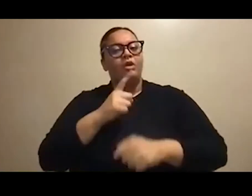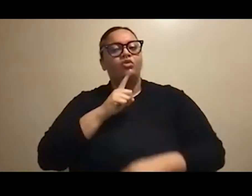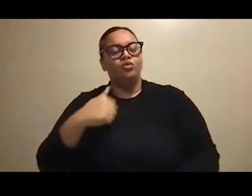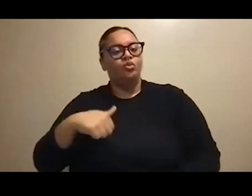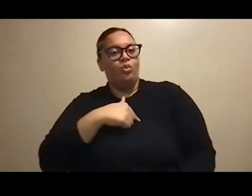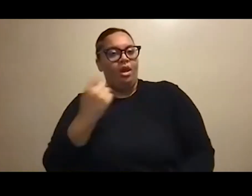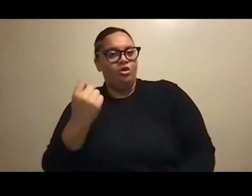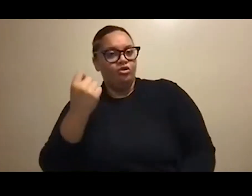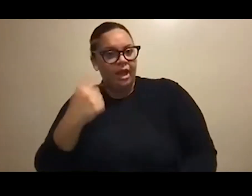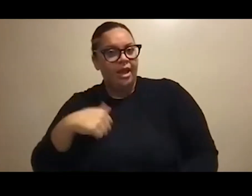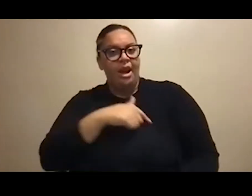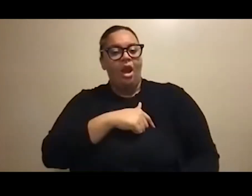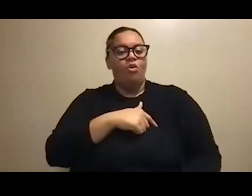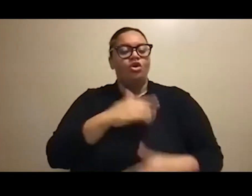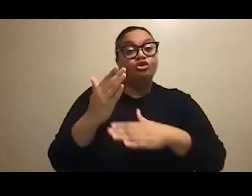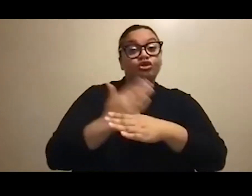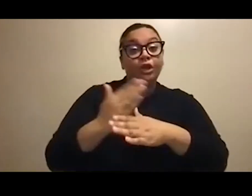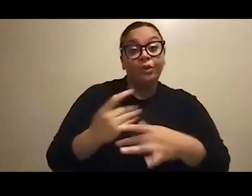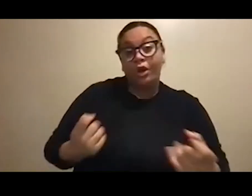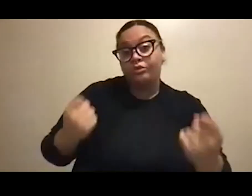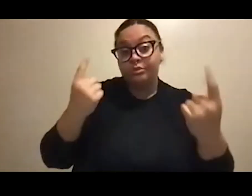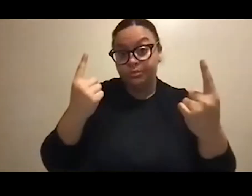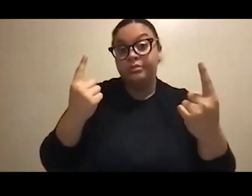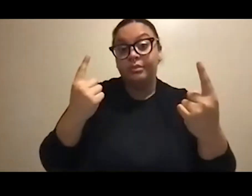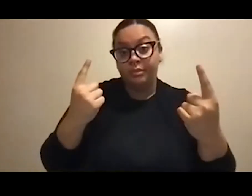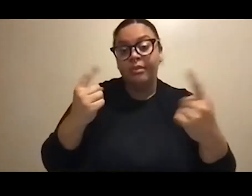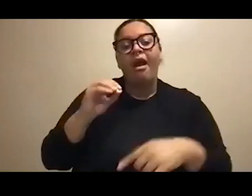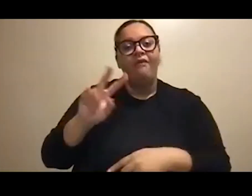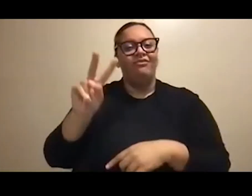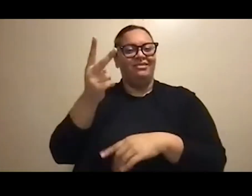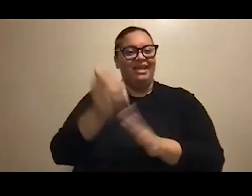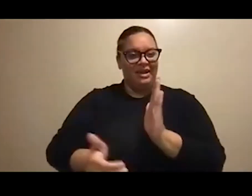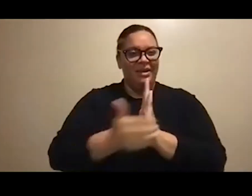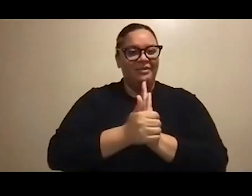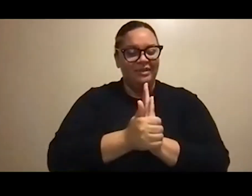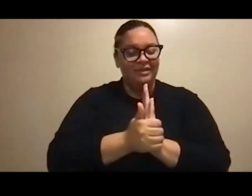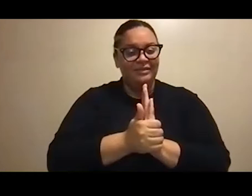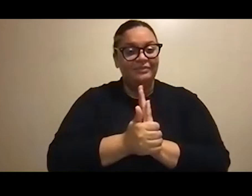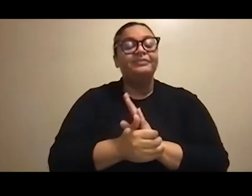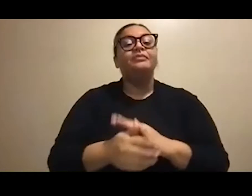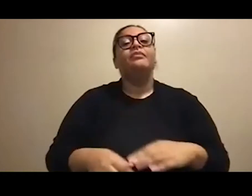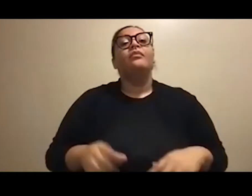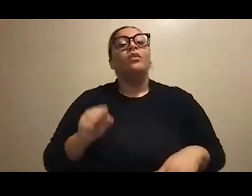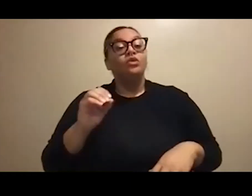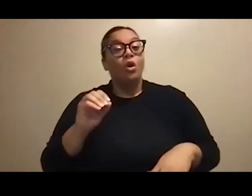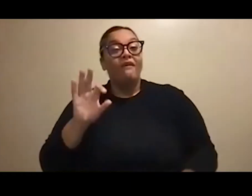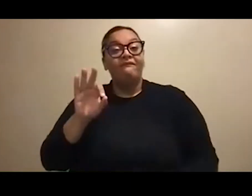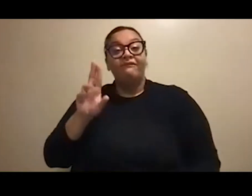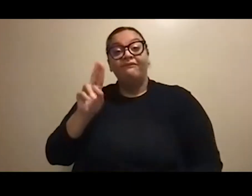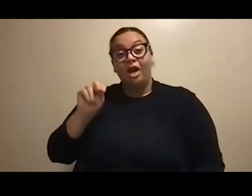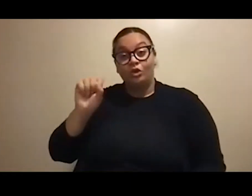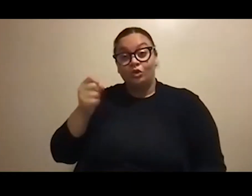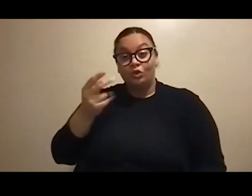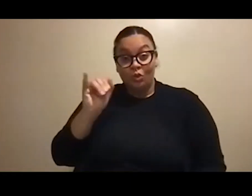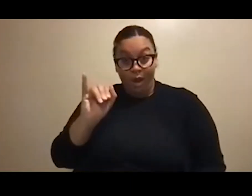and perhaps our shared understanding of the Second Amendment. So unlike Feng Shui, which seeks for